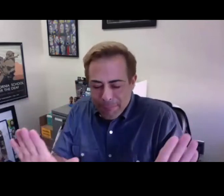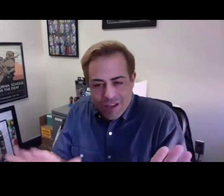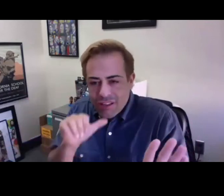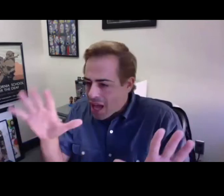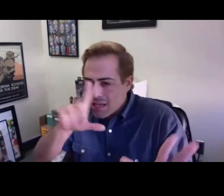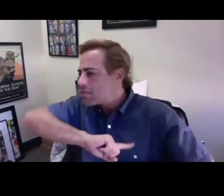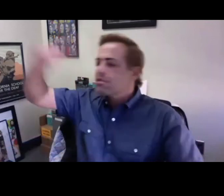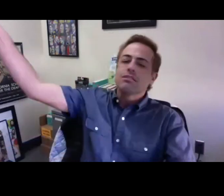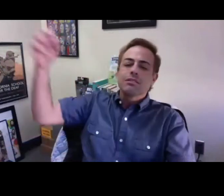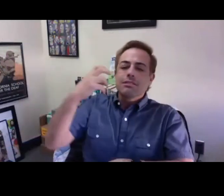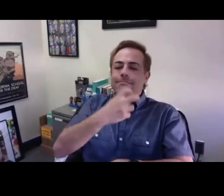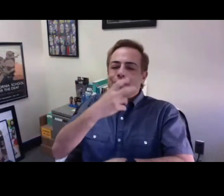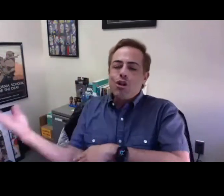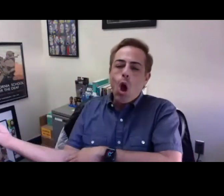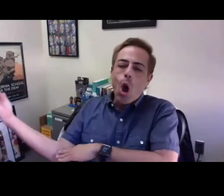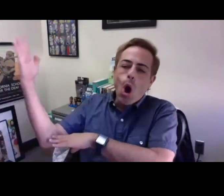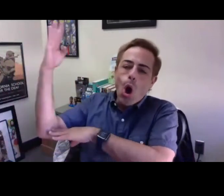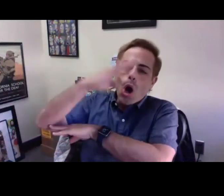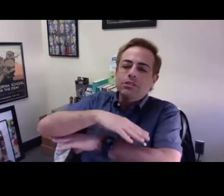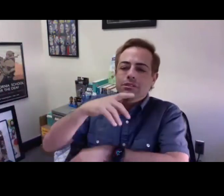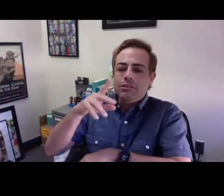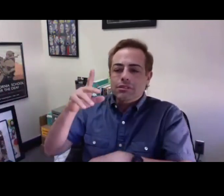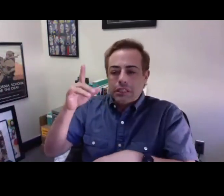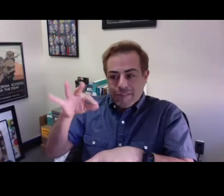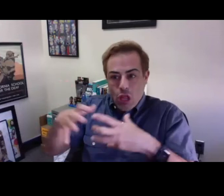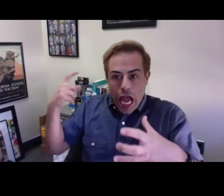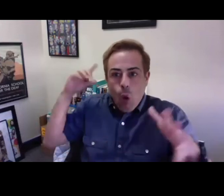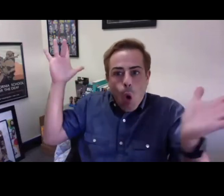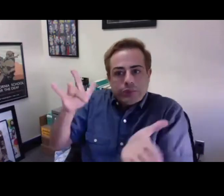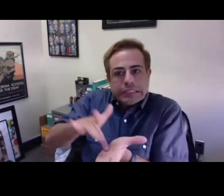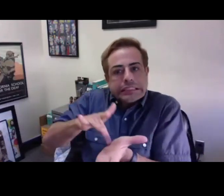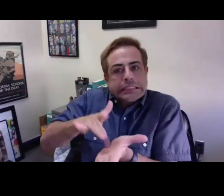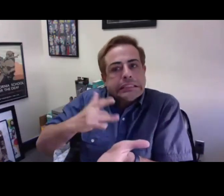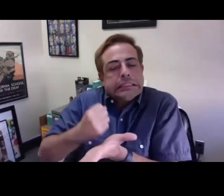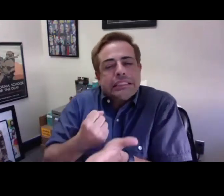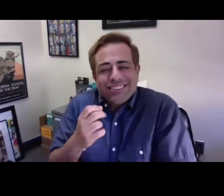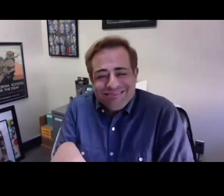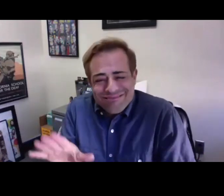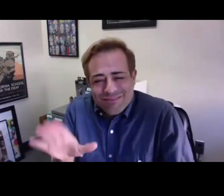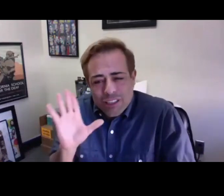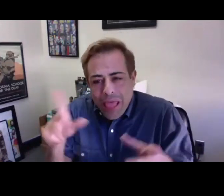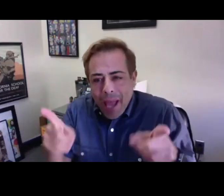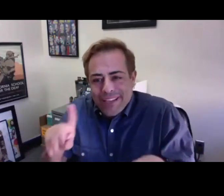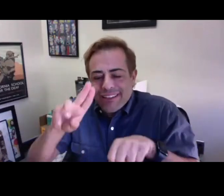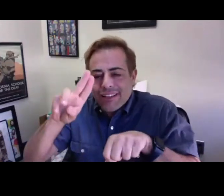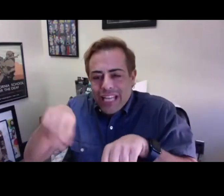applies to deaf and hearing babies alike. It's not like they, use speech all